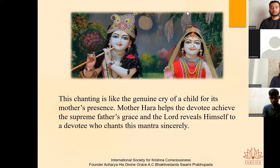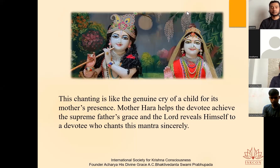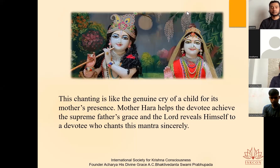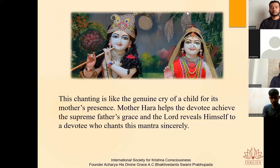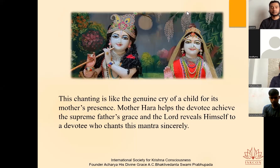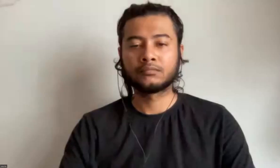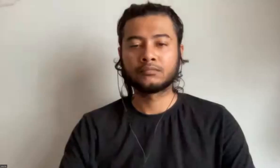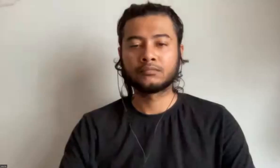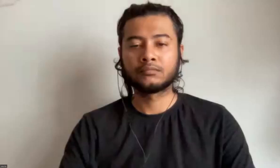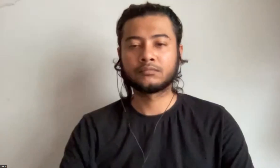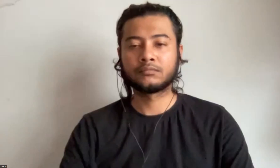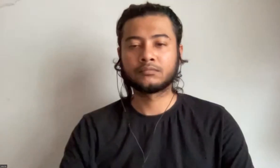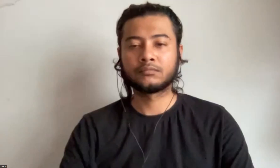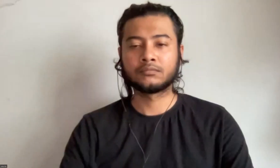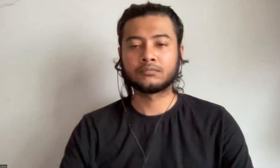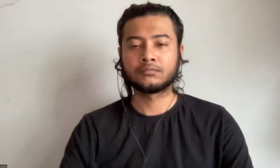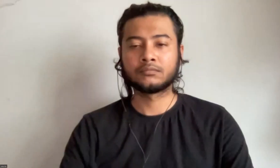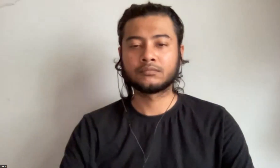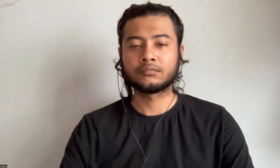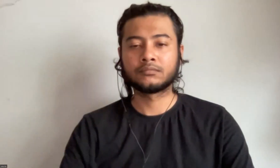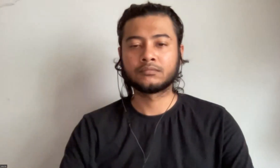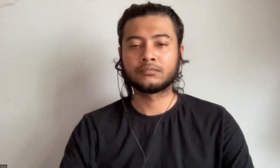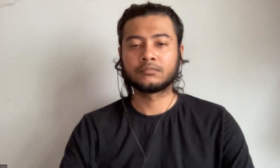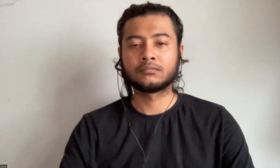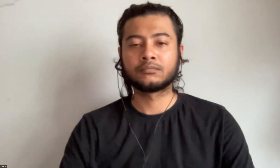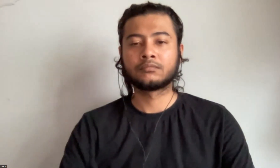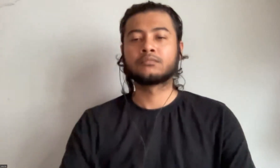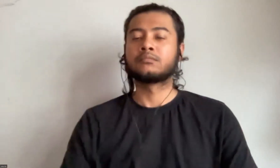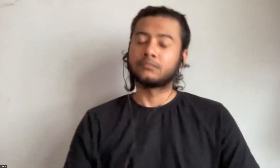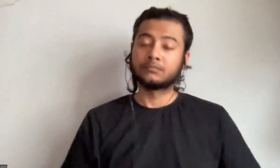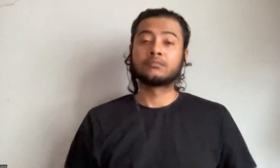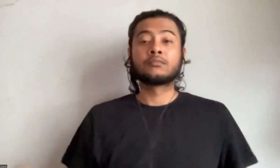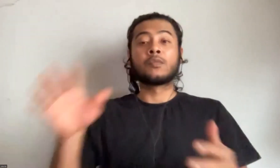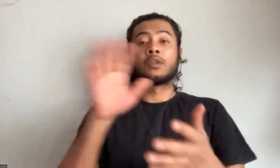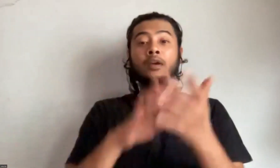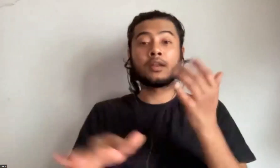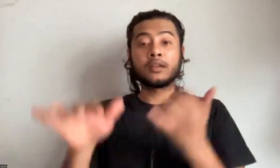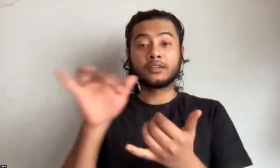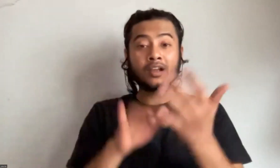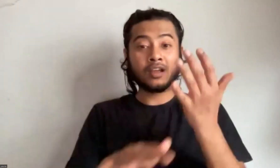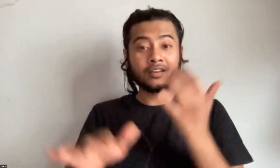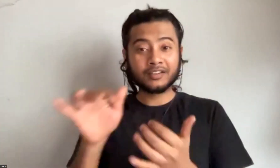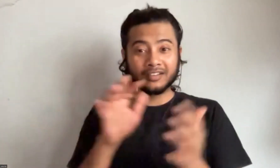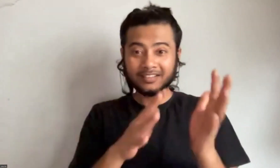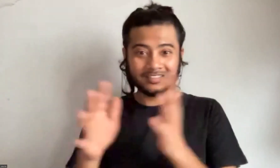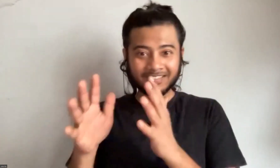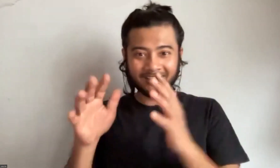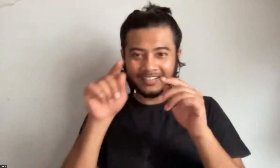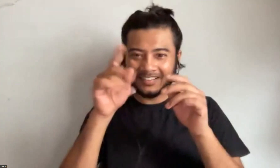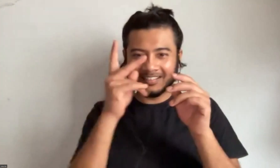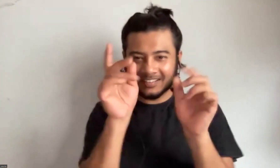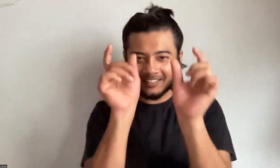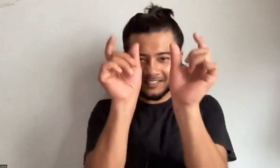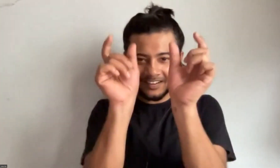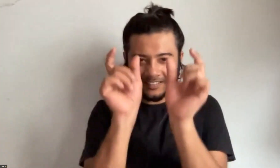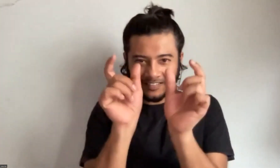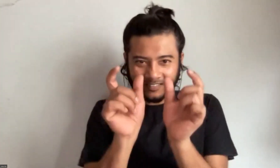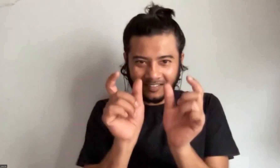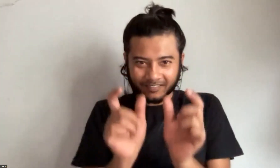So there are 3 prominent words in this mantra. We have Hare, Krishna and Rama.